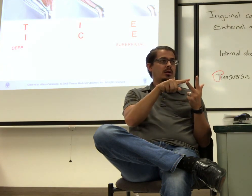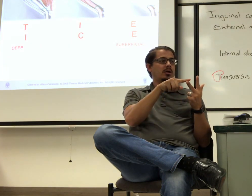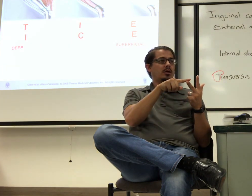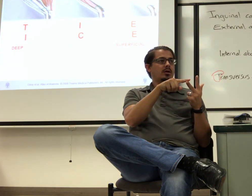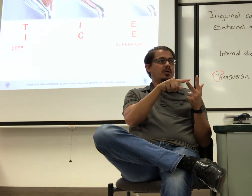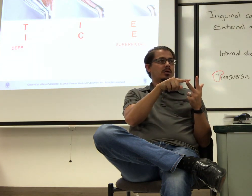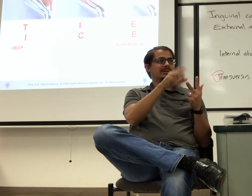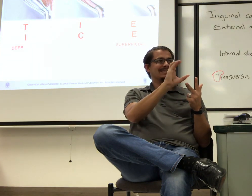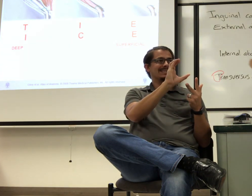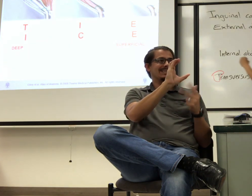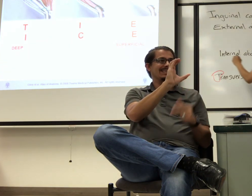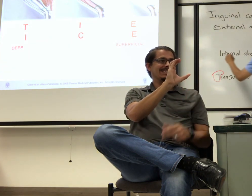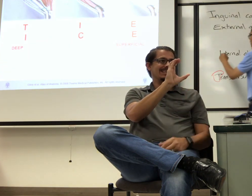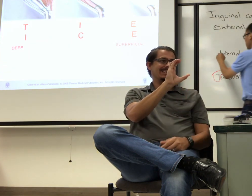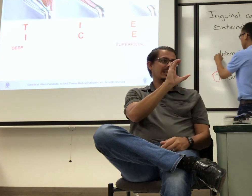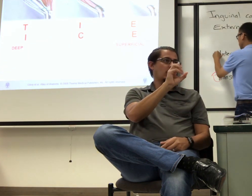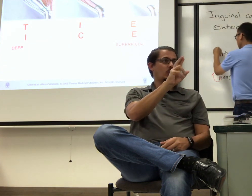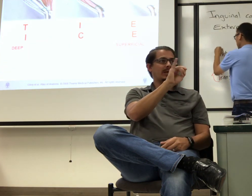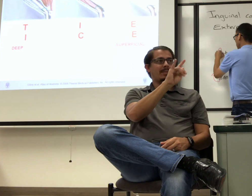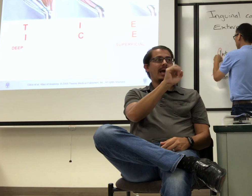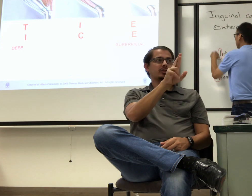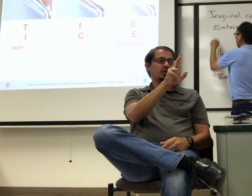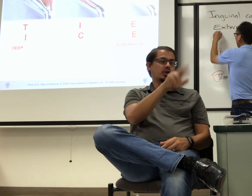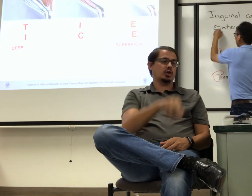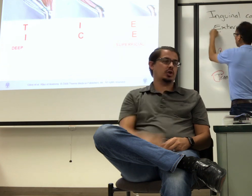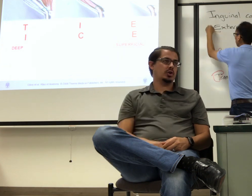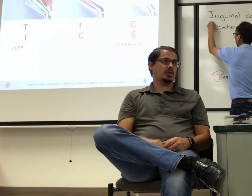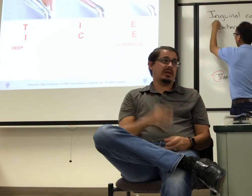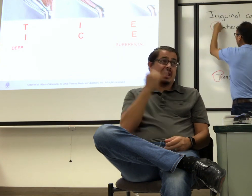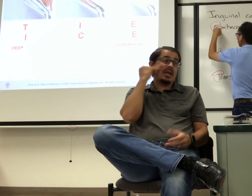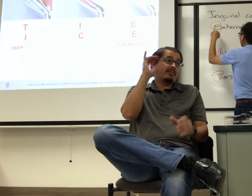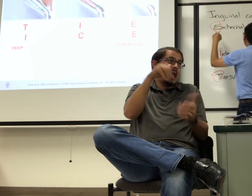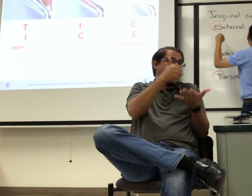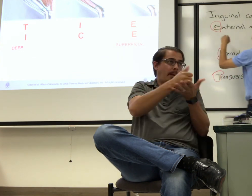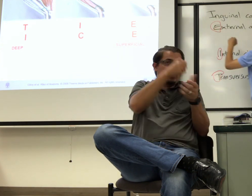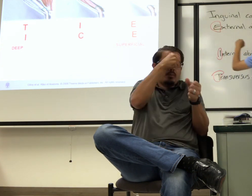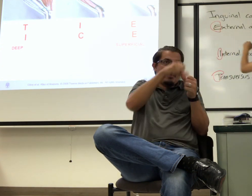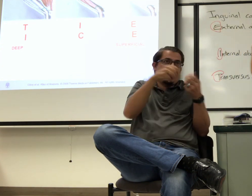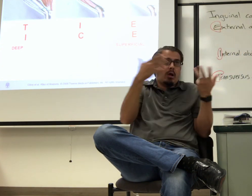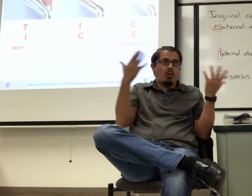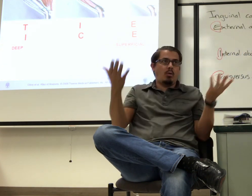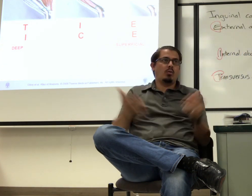cremaster for the C, and then the internal, if that helps you remember.